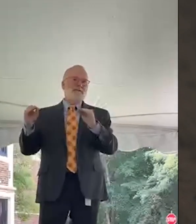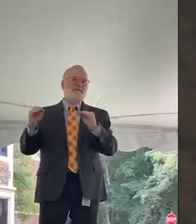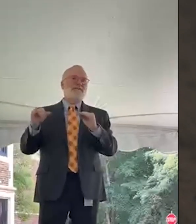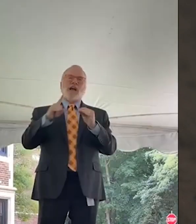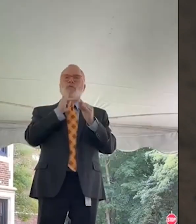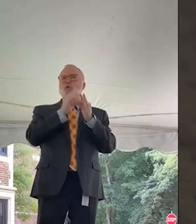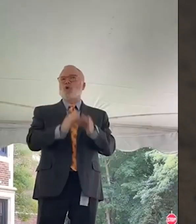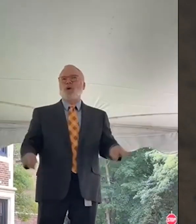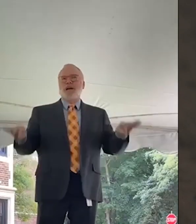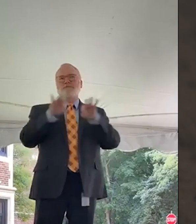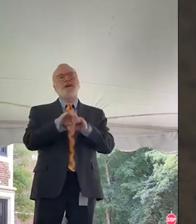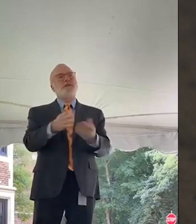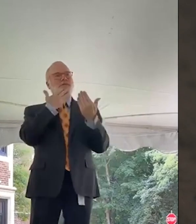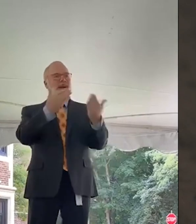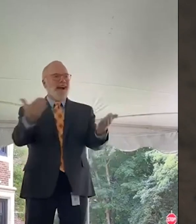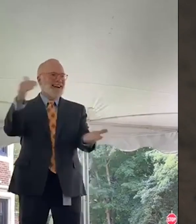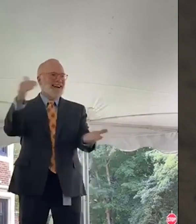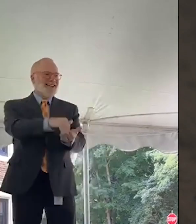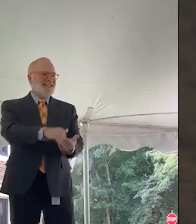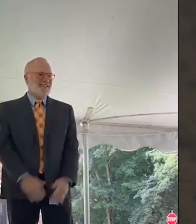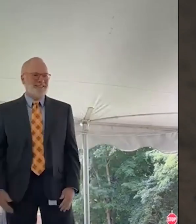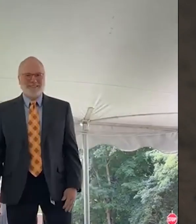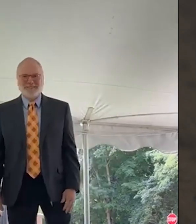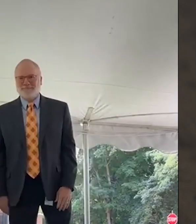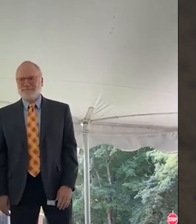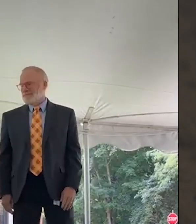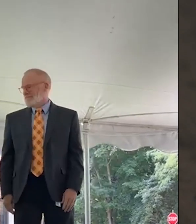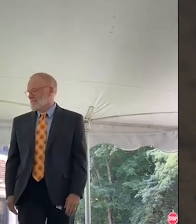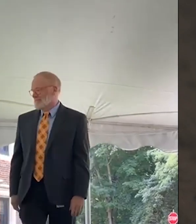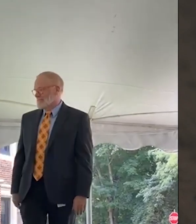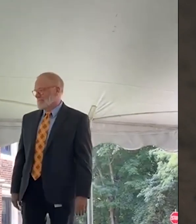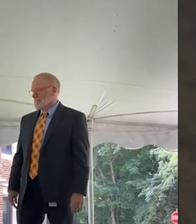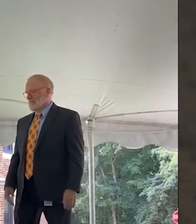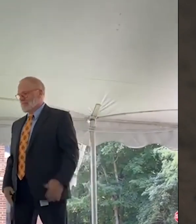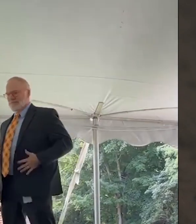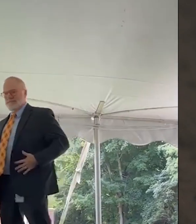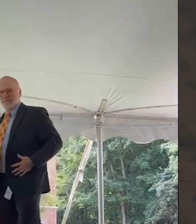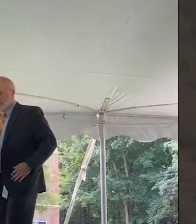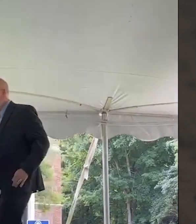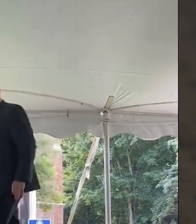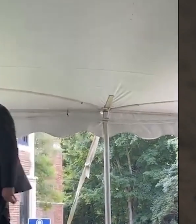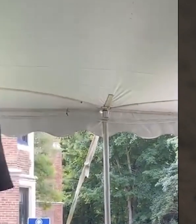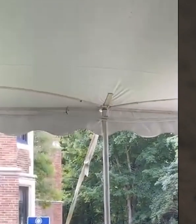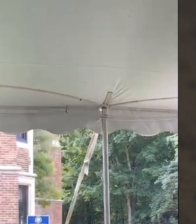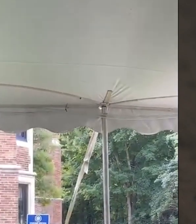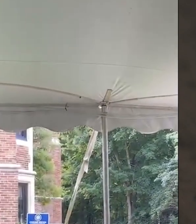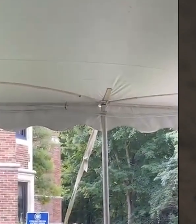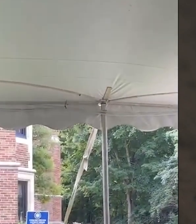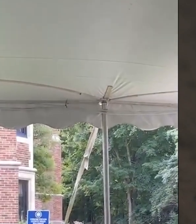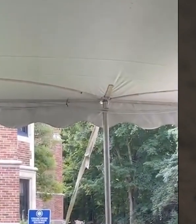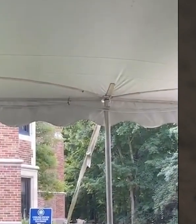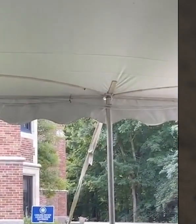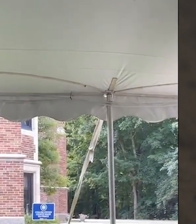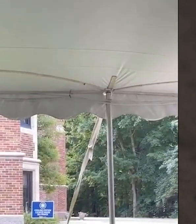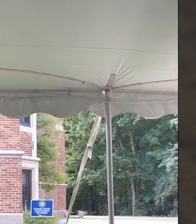current pedagogy for teaching deaf and blind children. Thank you so much.